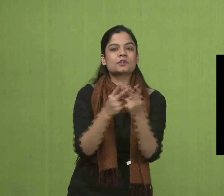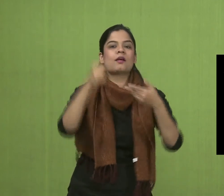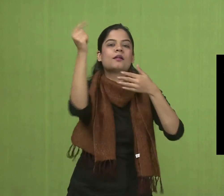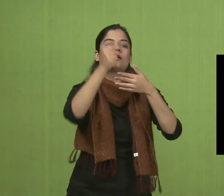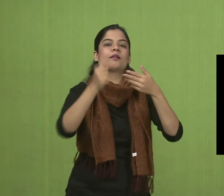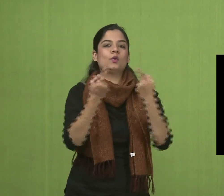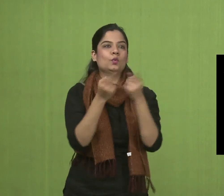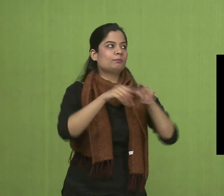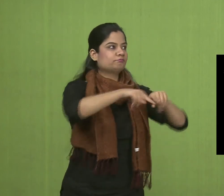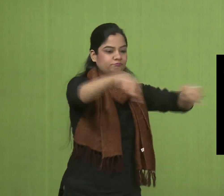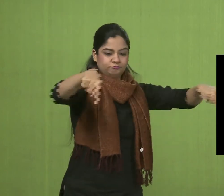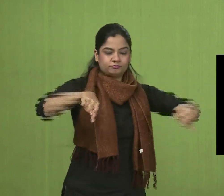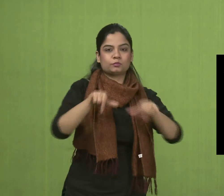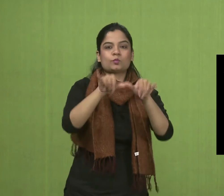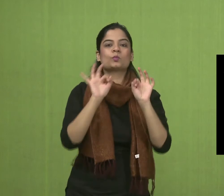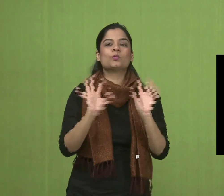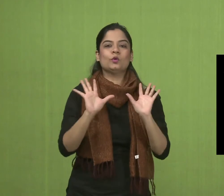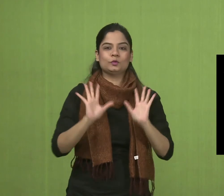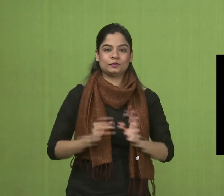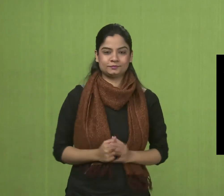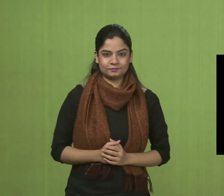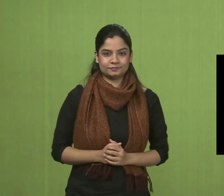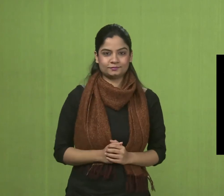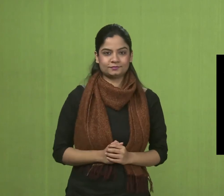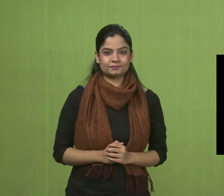be used as a study with proper lighting and space.